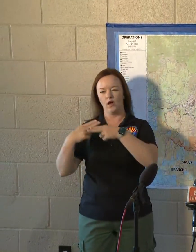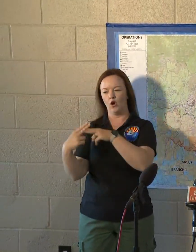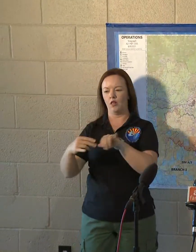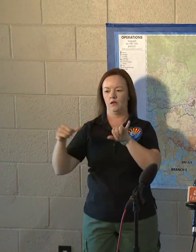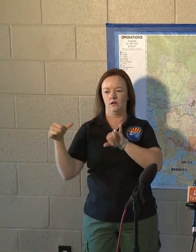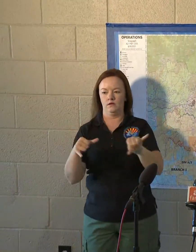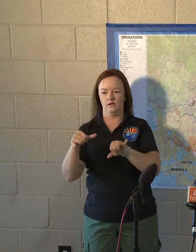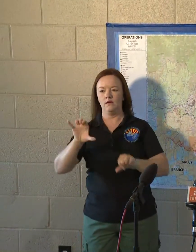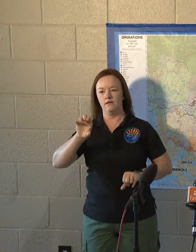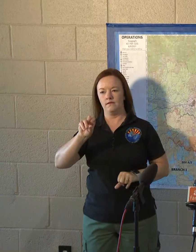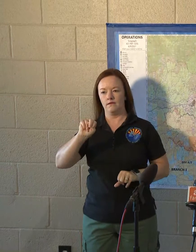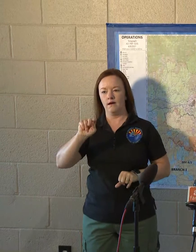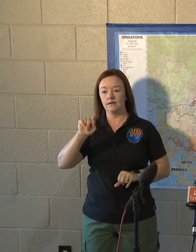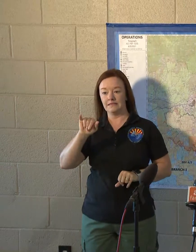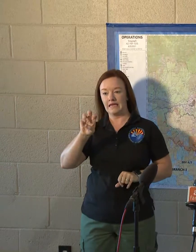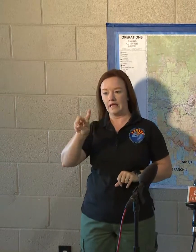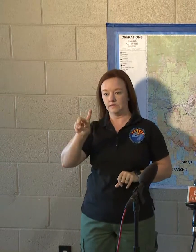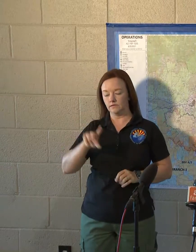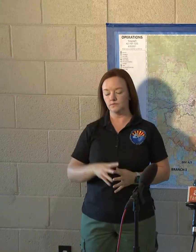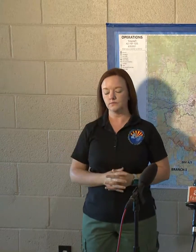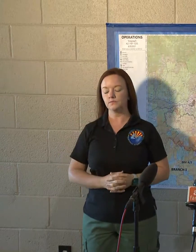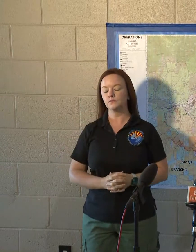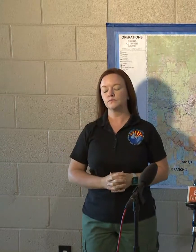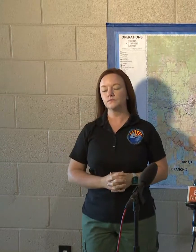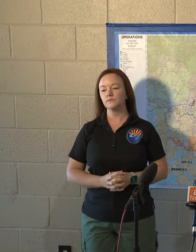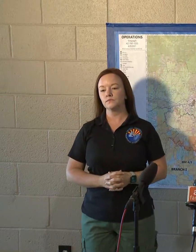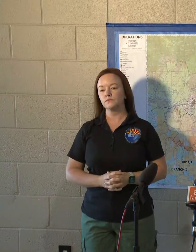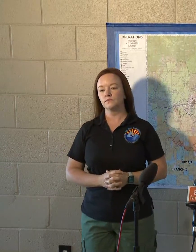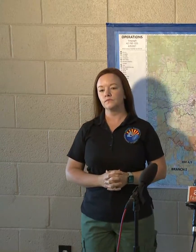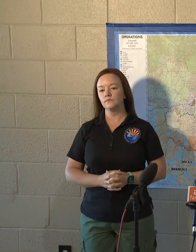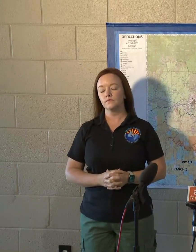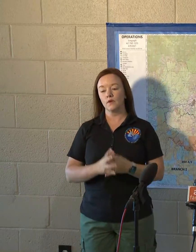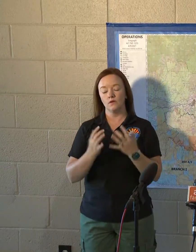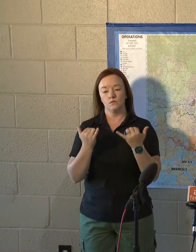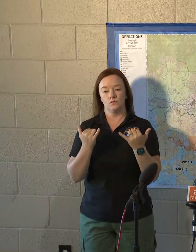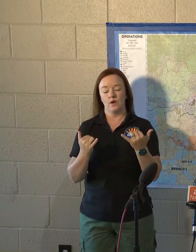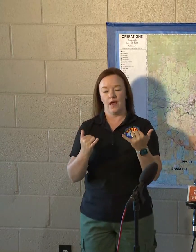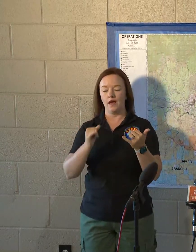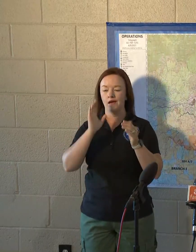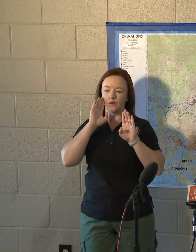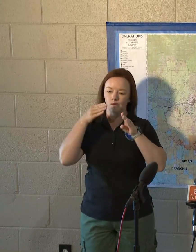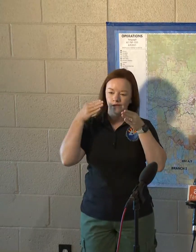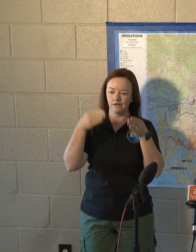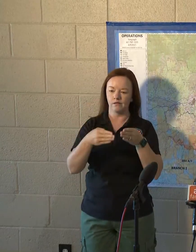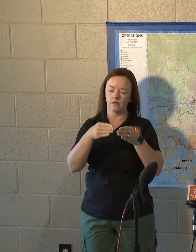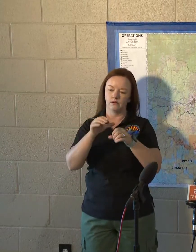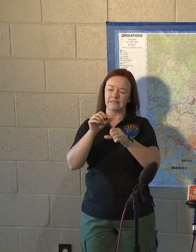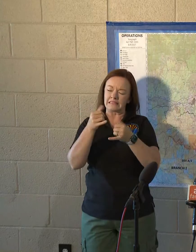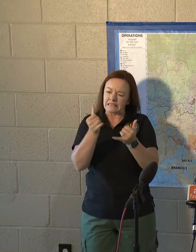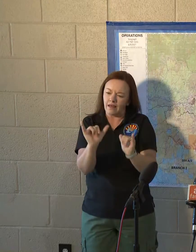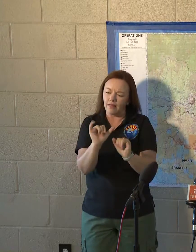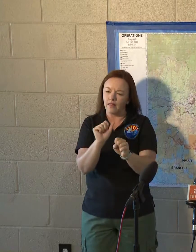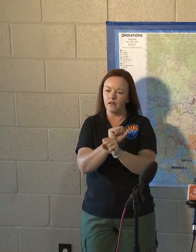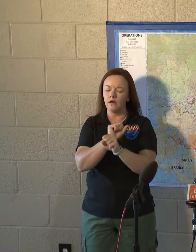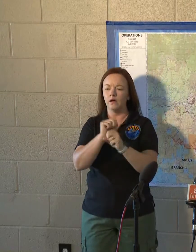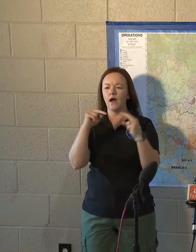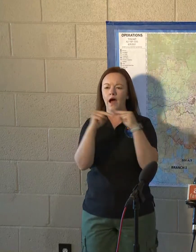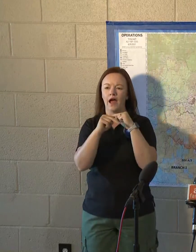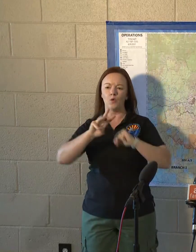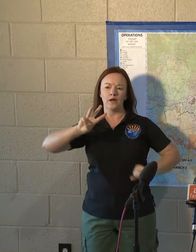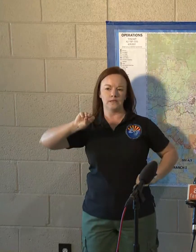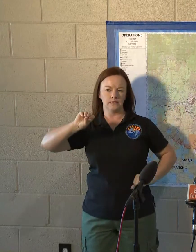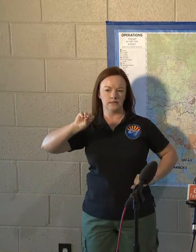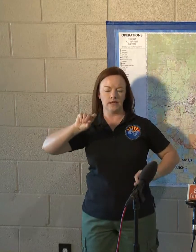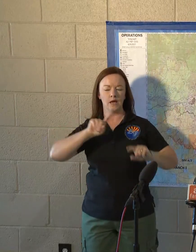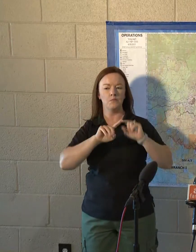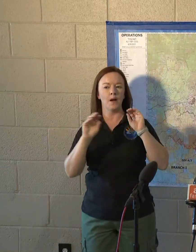contained. We are going to be spending a significant amount of time still on the Highway 60 corridor, but even more so over on the